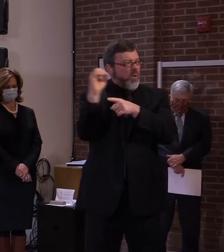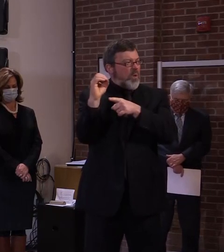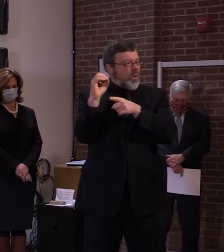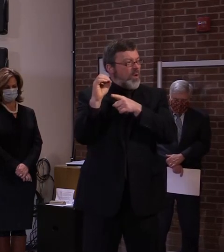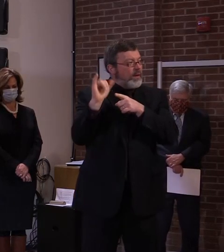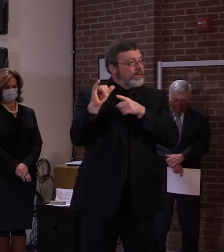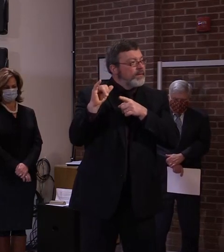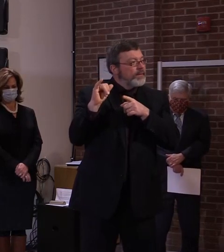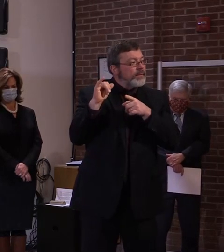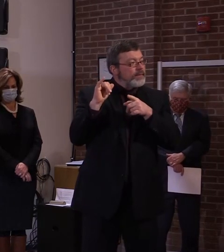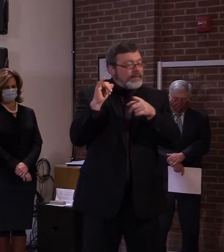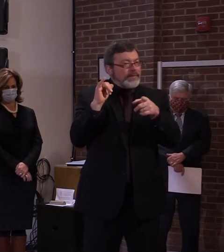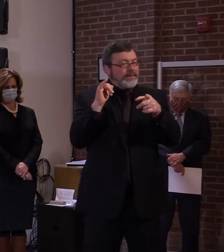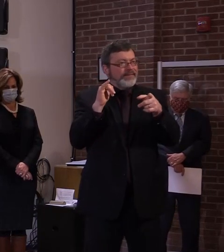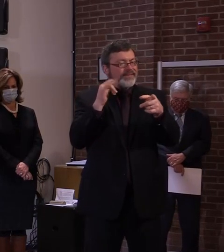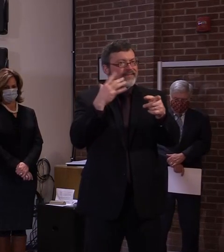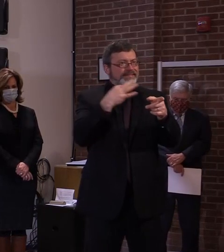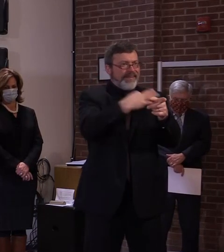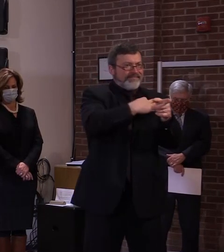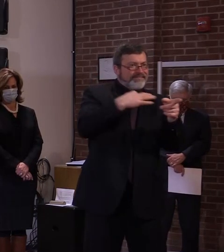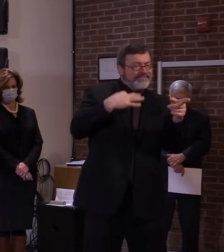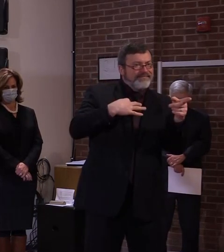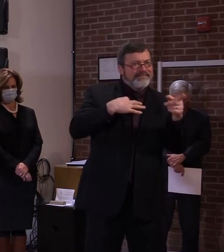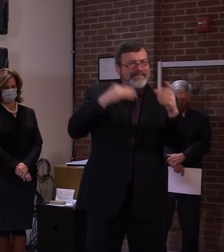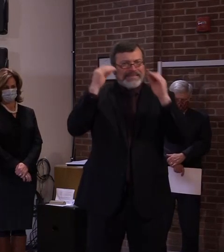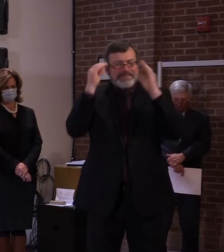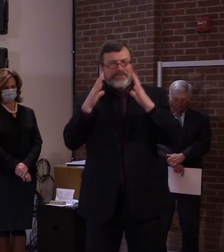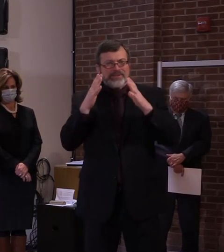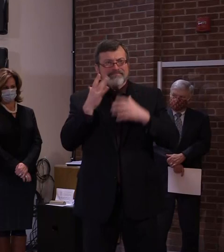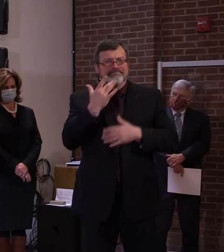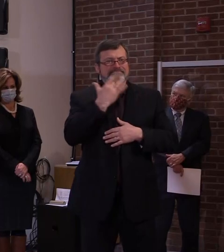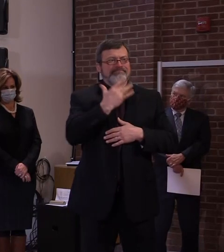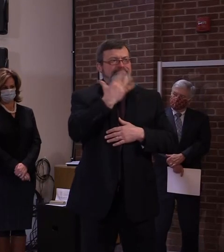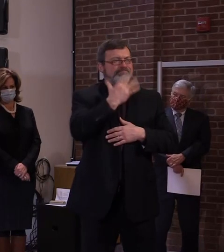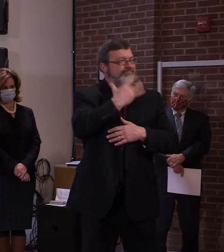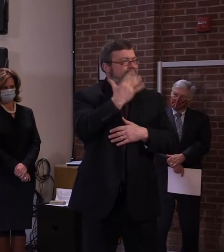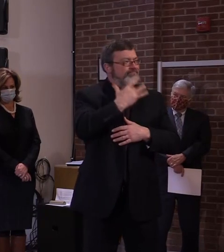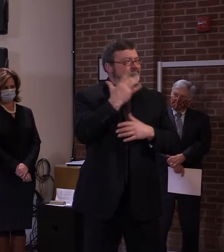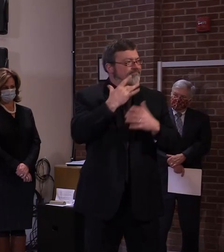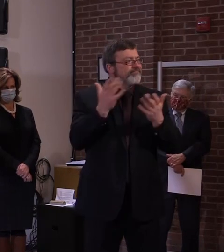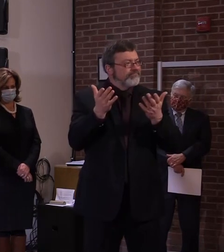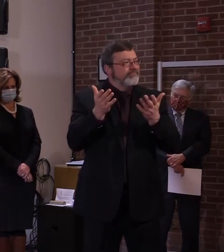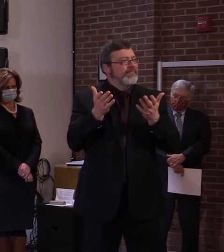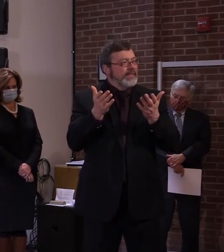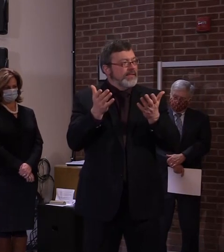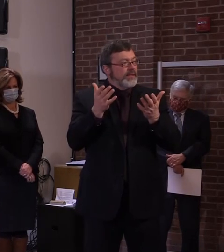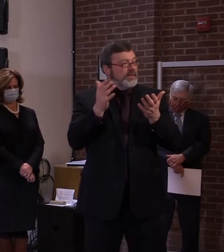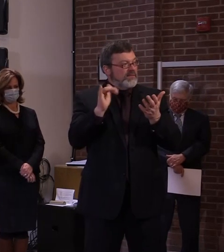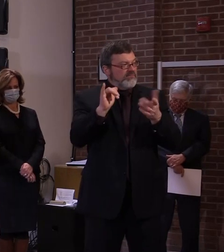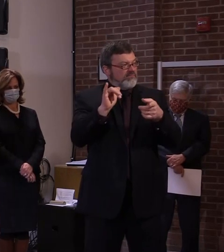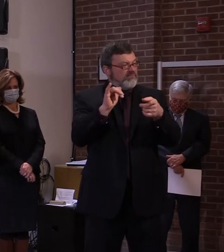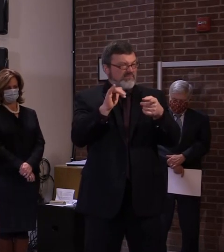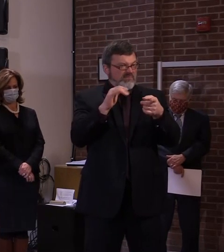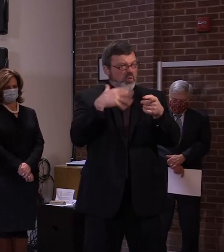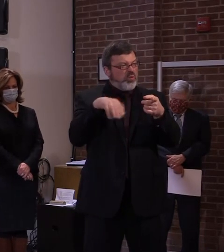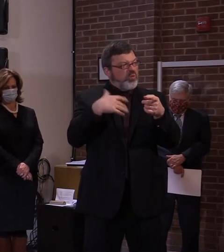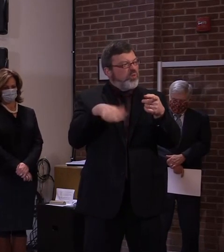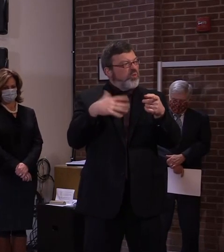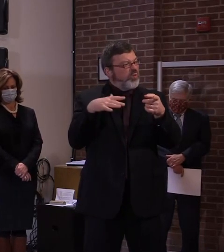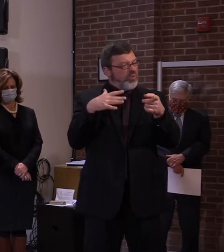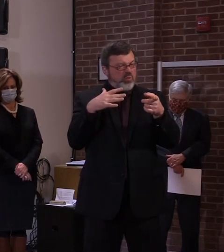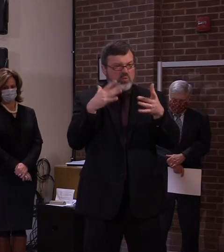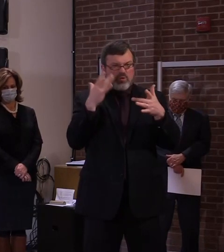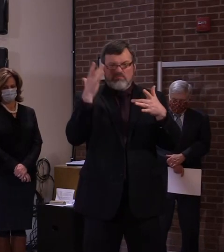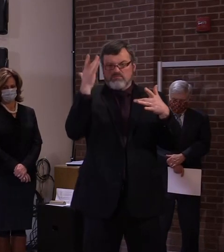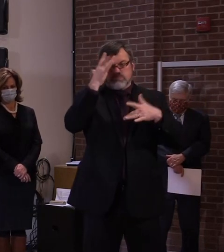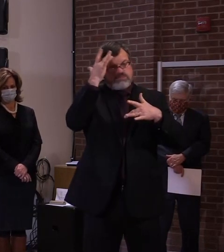staffing. More illness from COVID, even if the illness is less severe, will impact staff availability, and the pool of